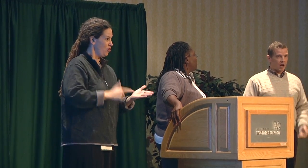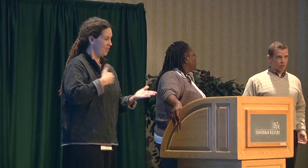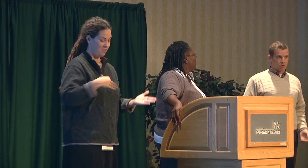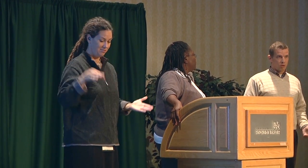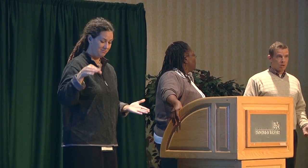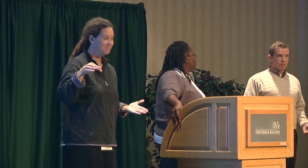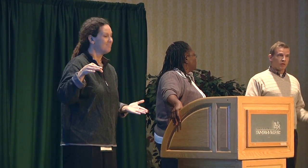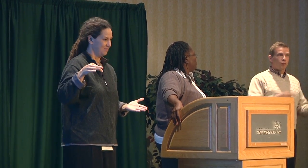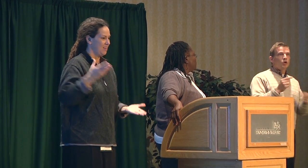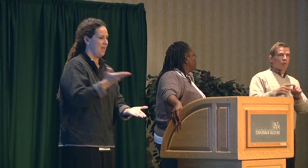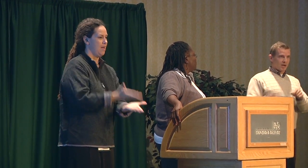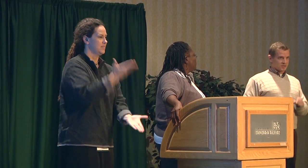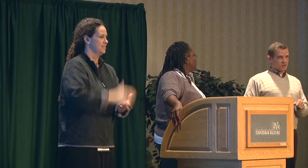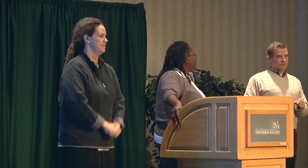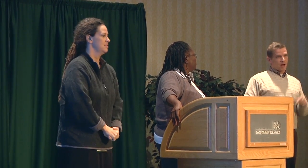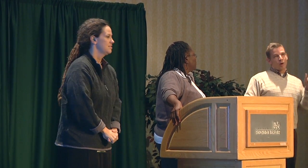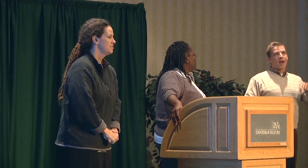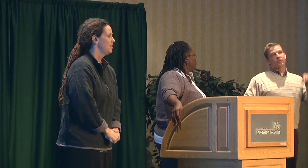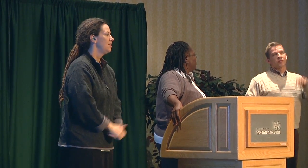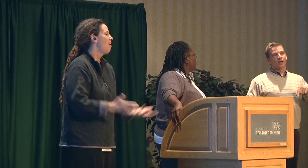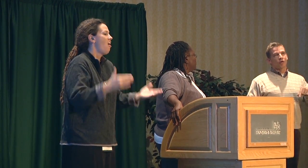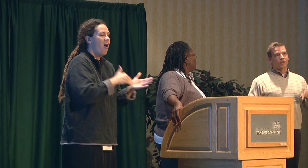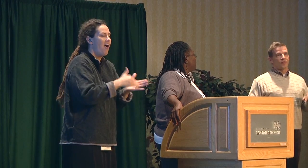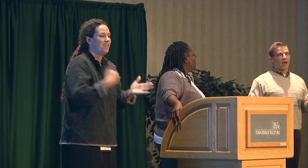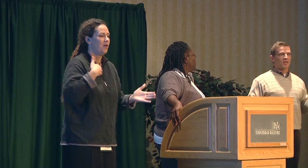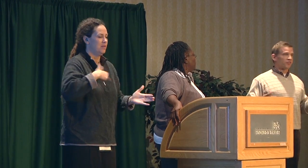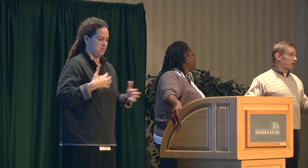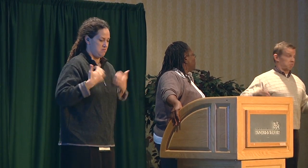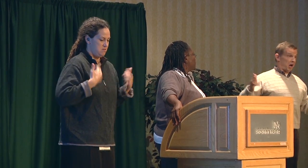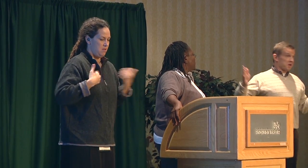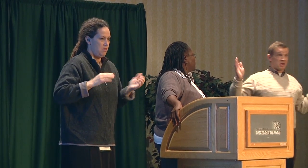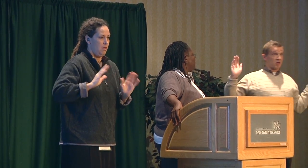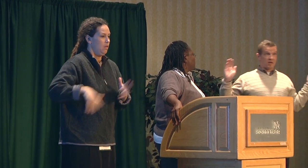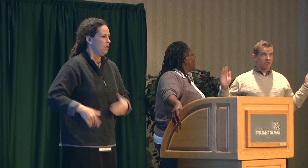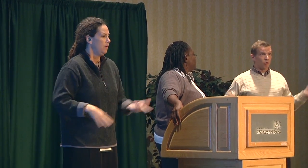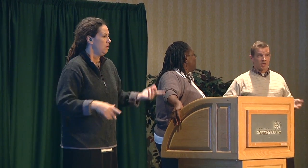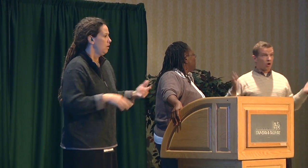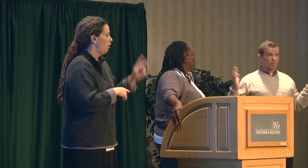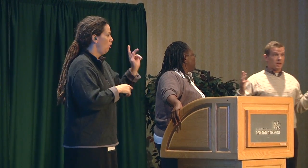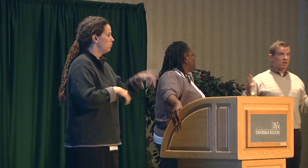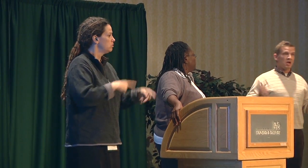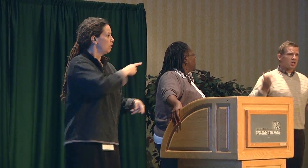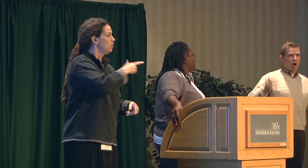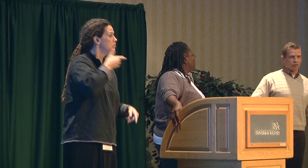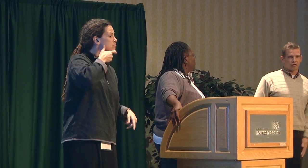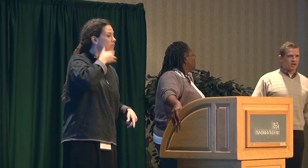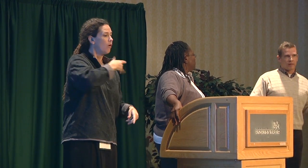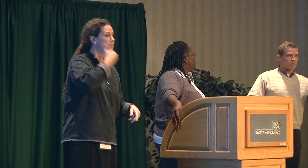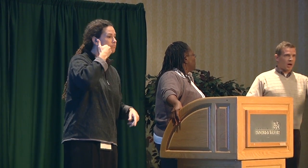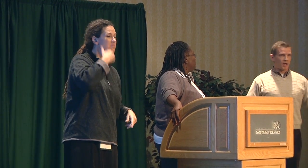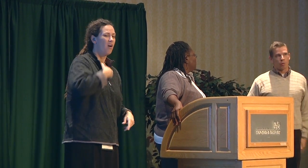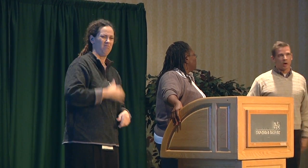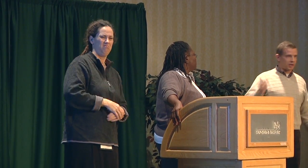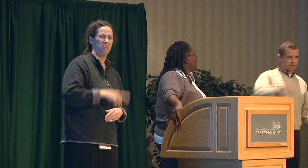evidence now. Because if we don't write this stuff down, what happens later is that they say, I didn't hear anything, nobody called me. He called and said,